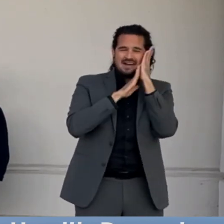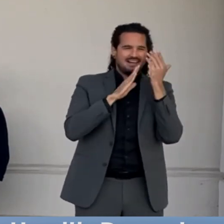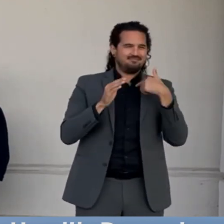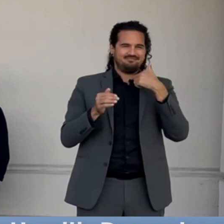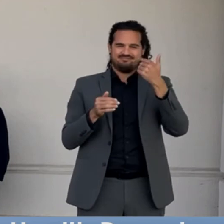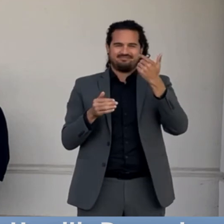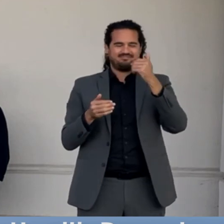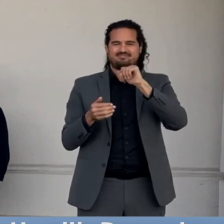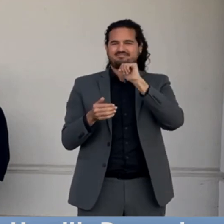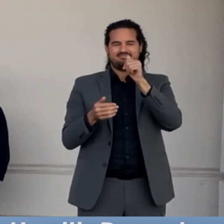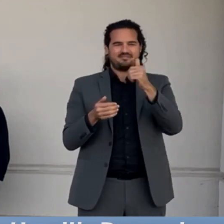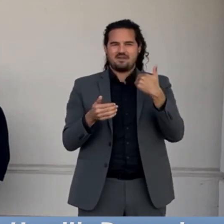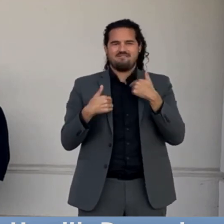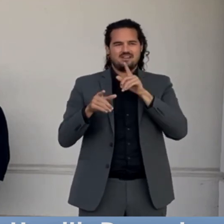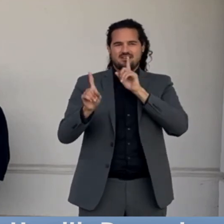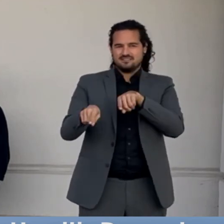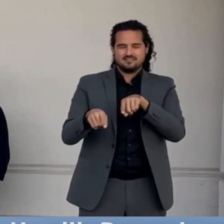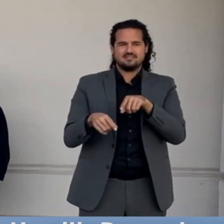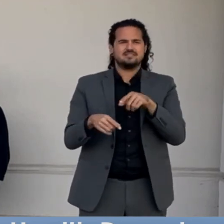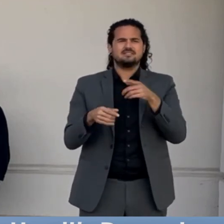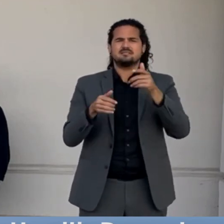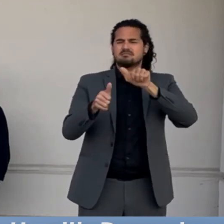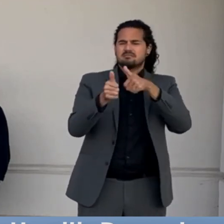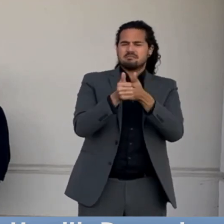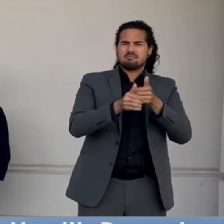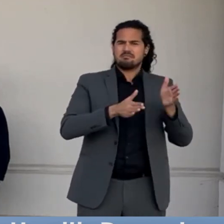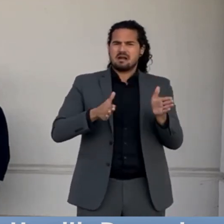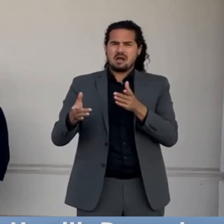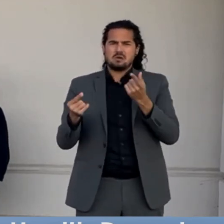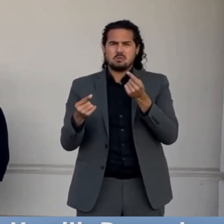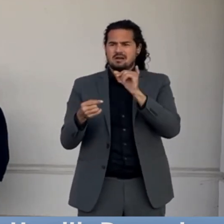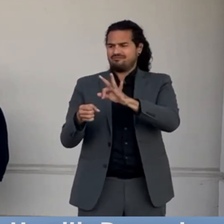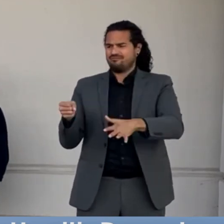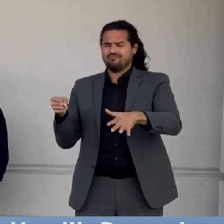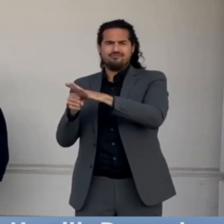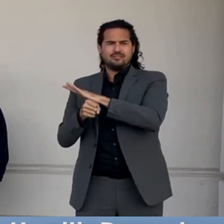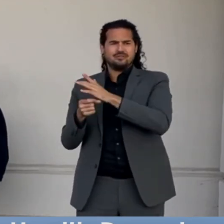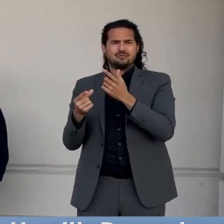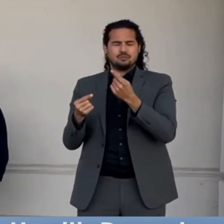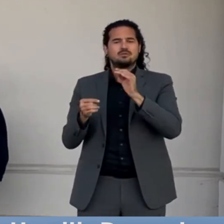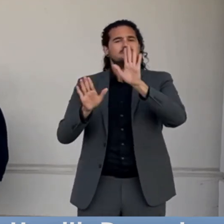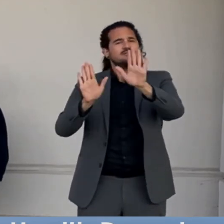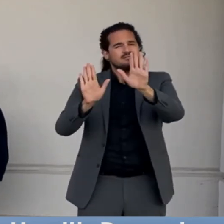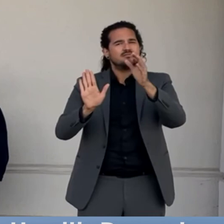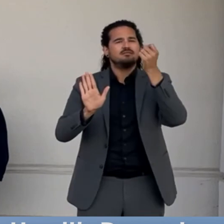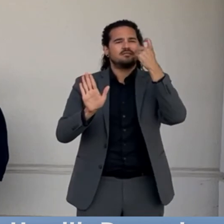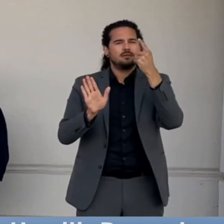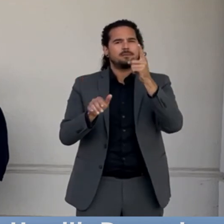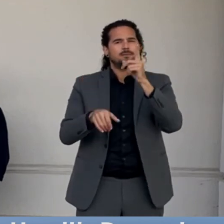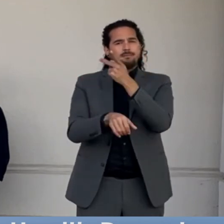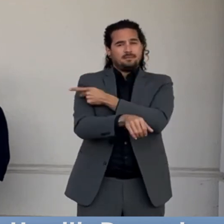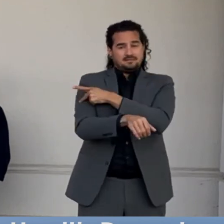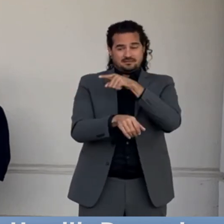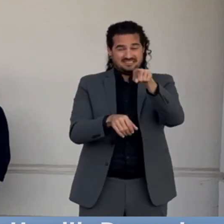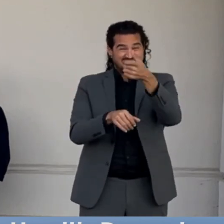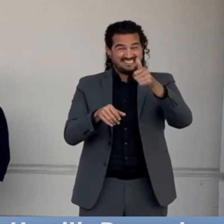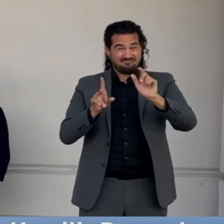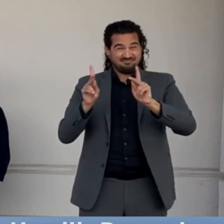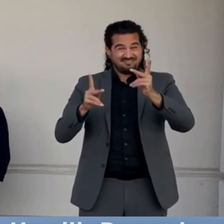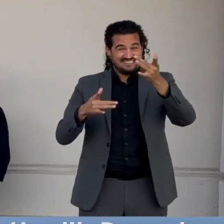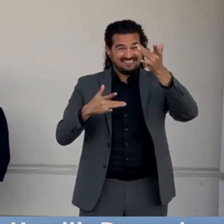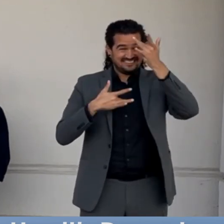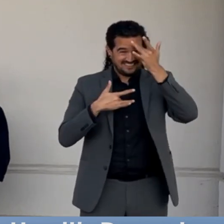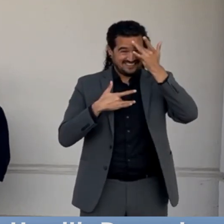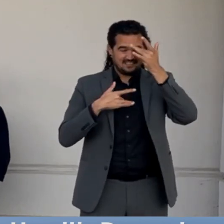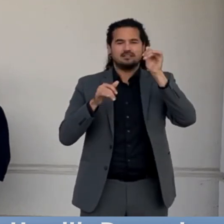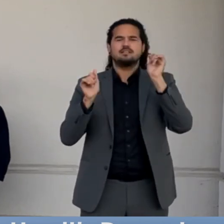providing patient care. Although right now, I think it's important for patients to understand that anyone who is ill is still able to get the care they need.